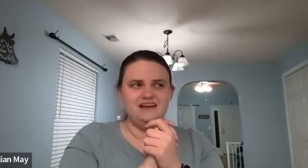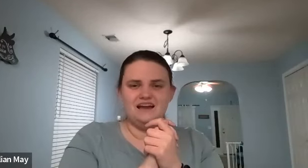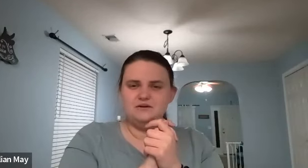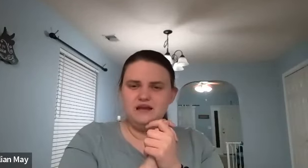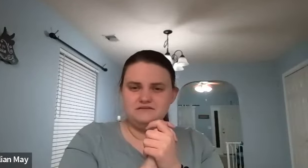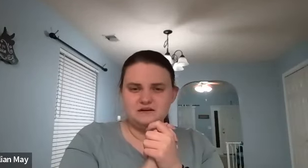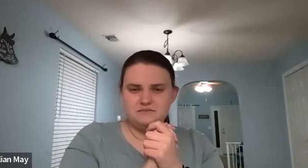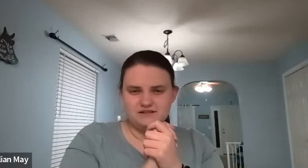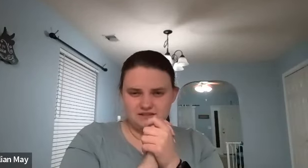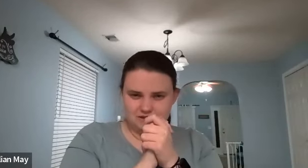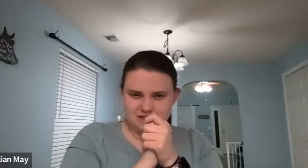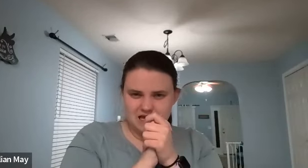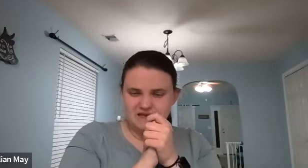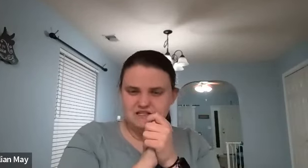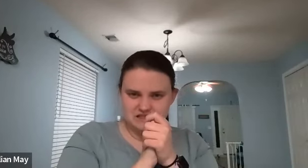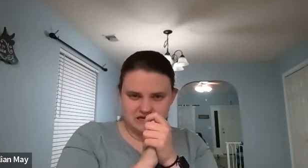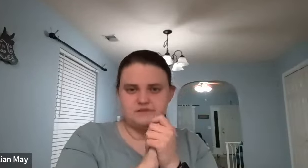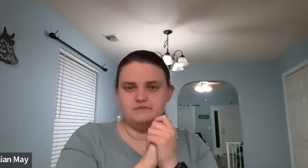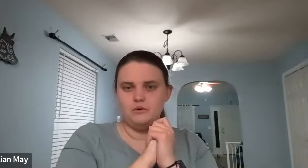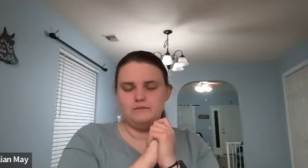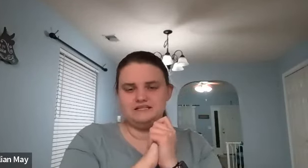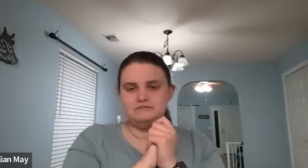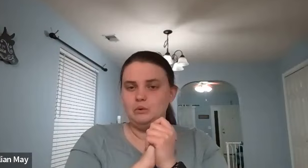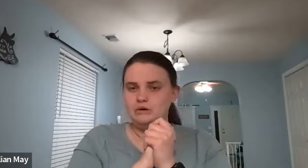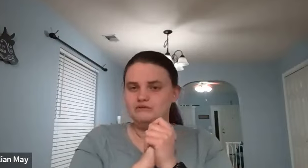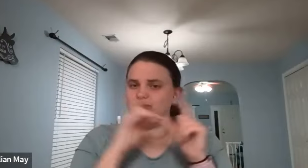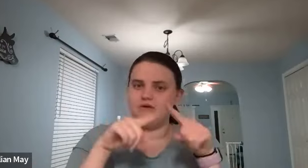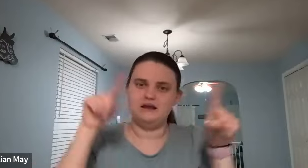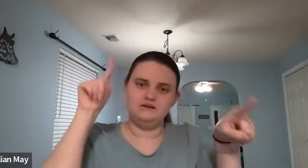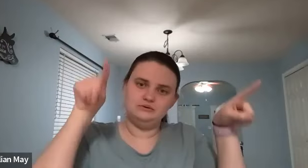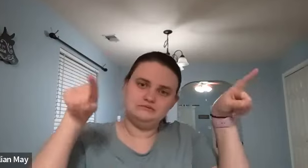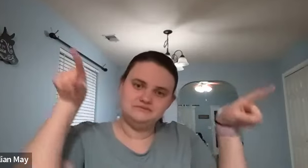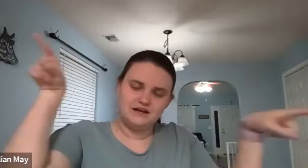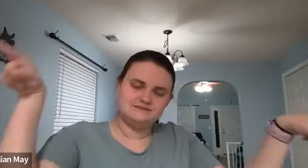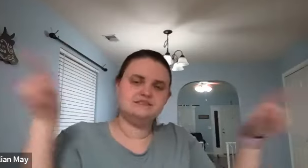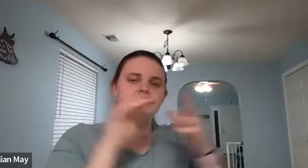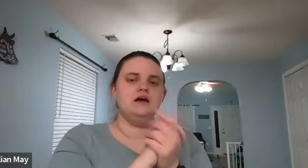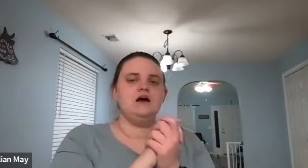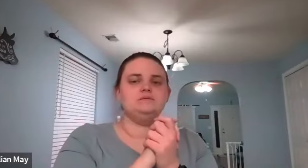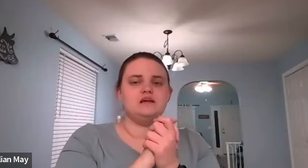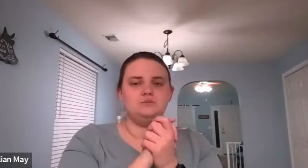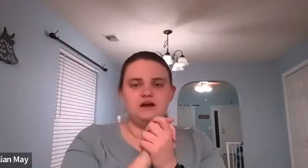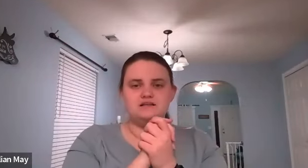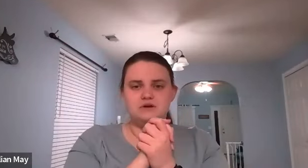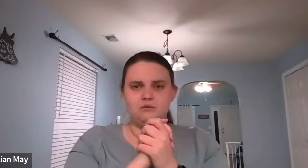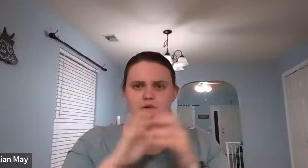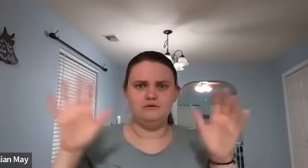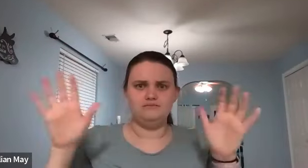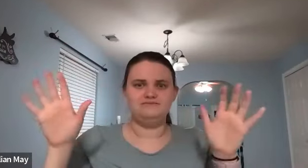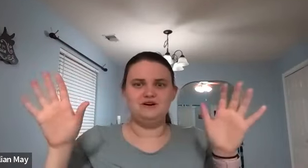I know we have some practice quizzes. I need to set up make some more varietal kinds to help you guys. Whoa, sorry, my